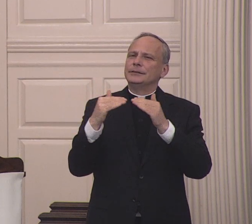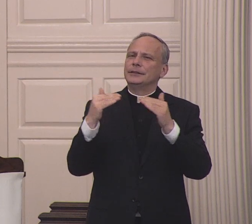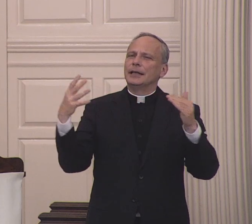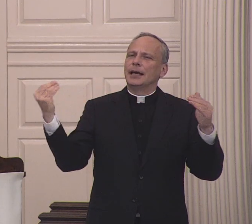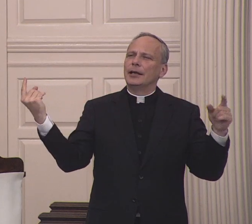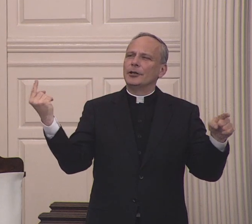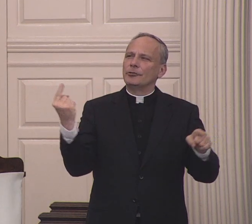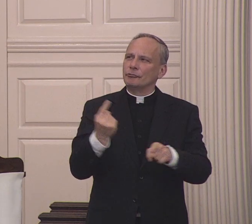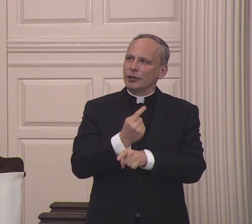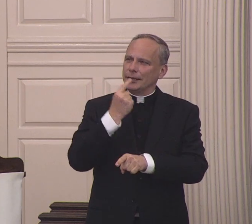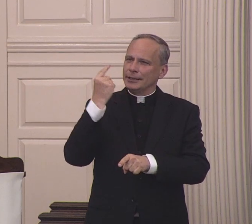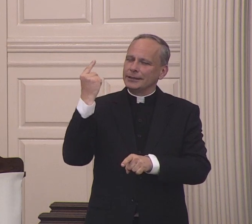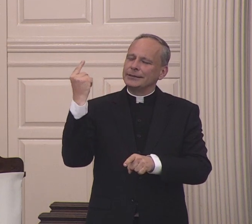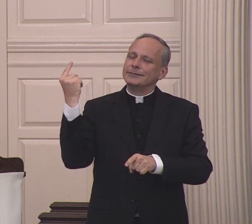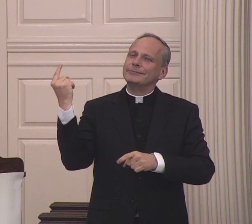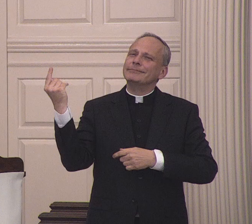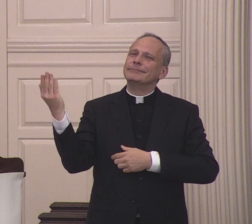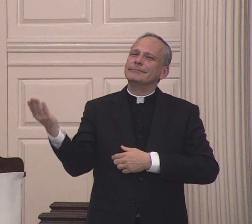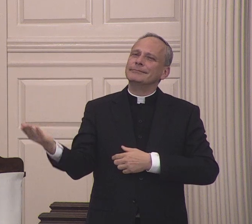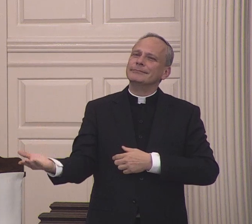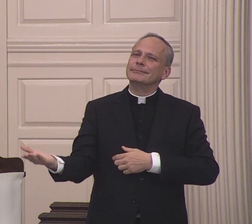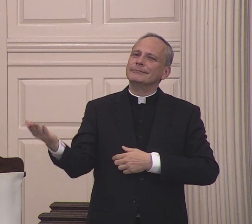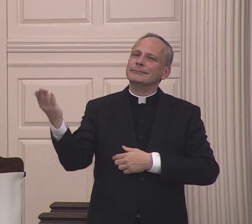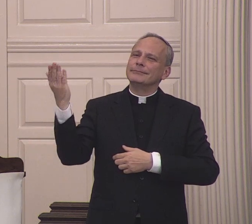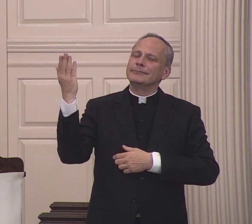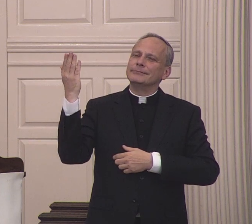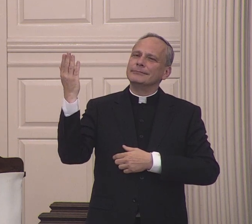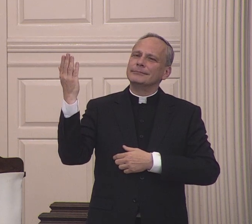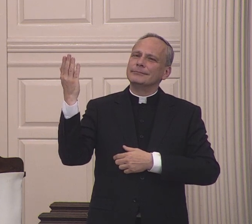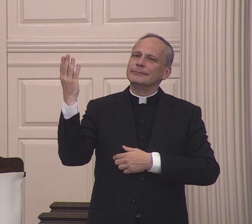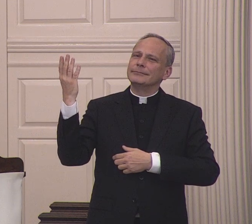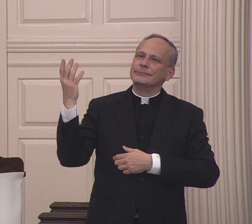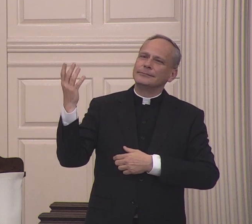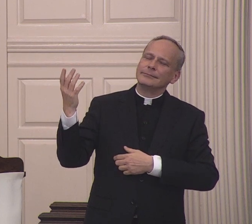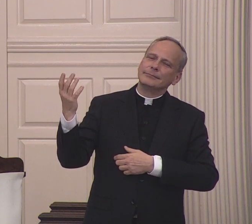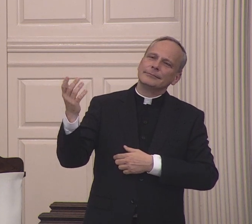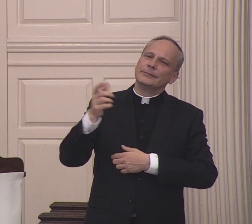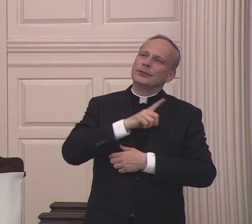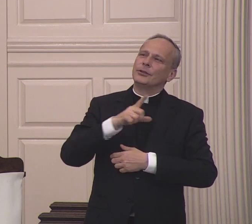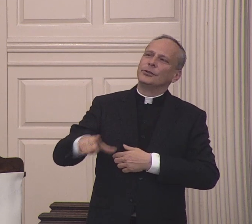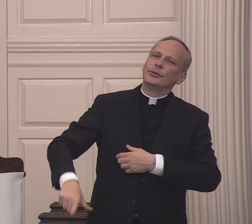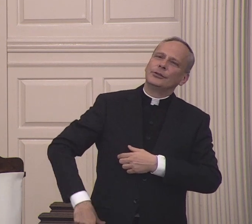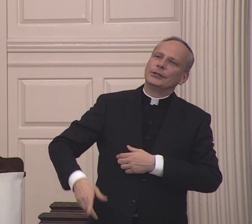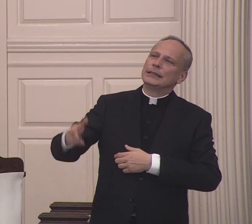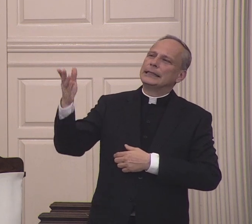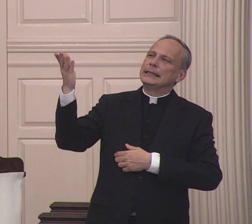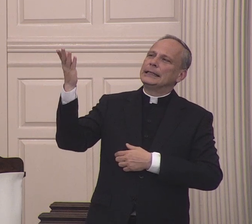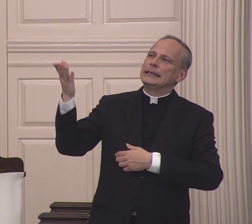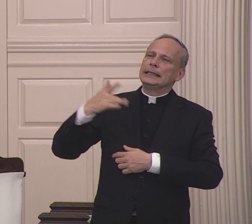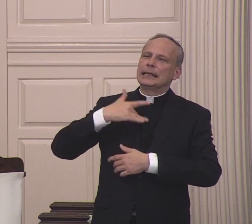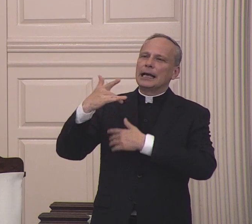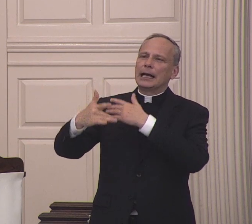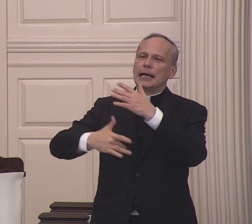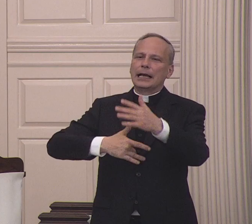and right. Of the kindness of the Lord, the earth